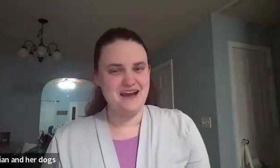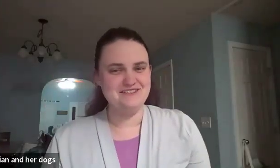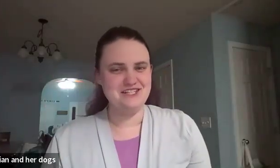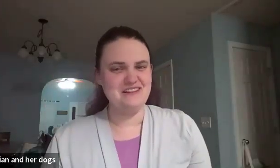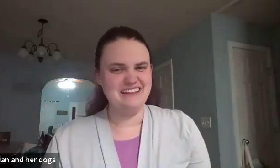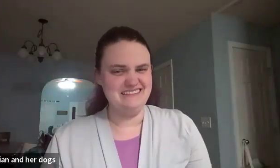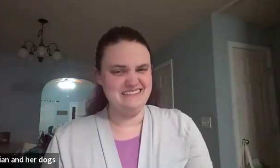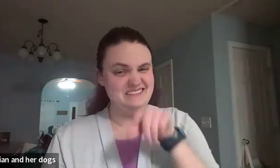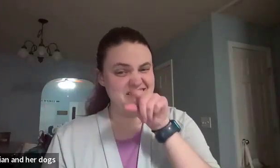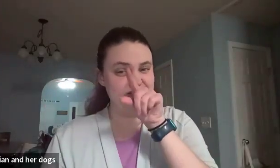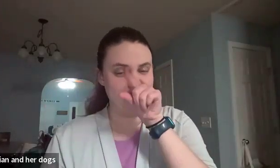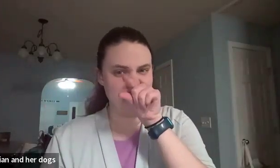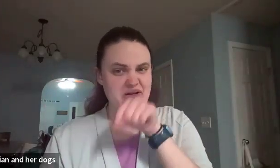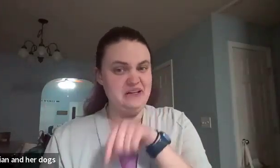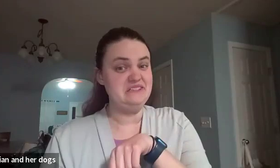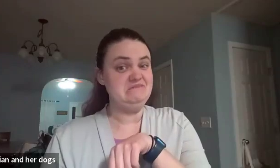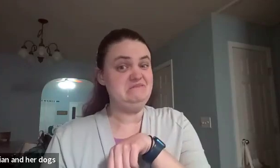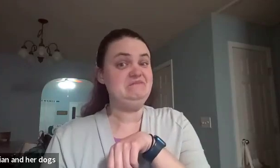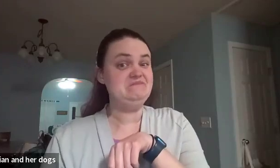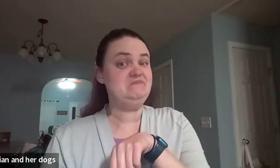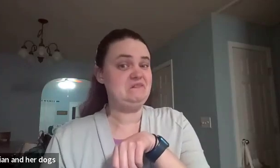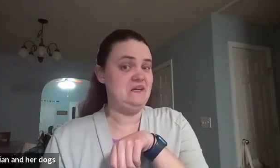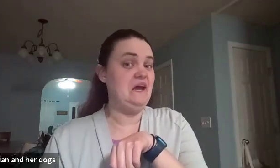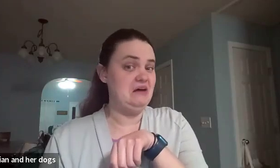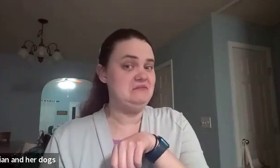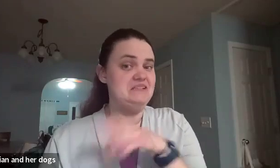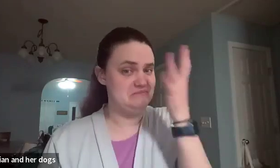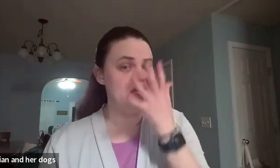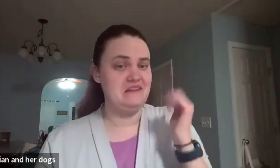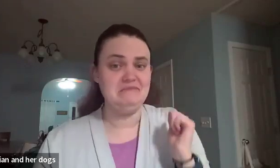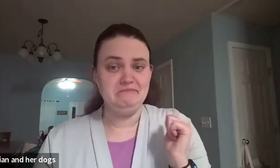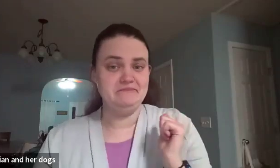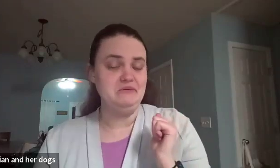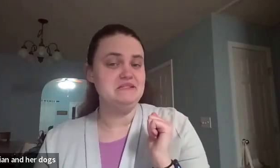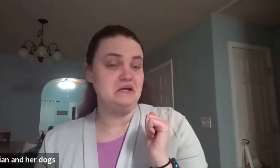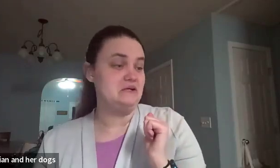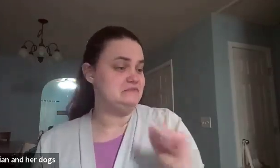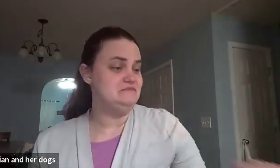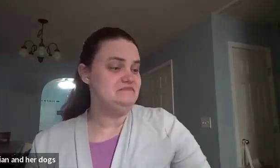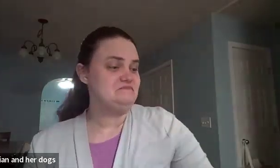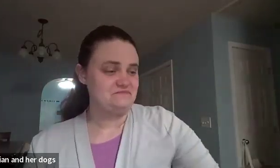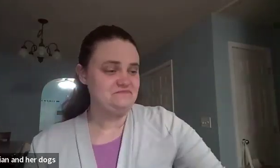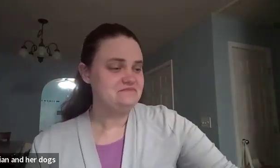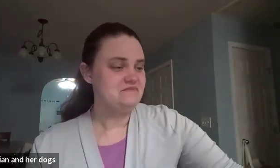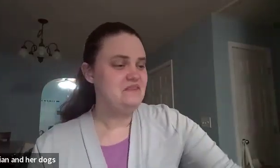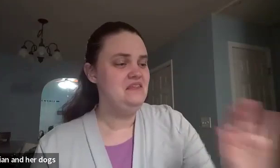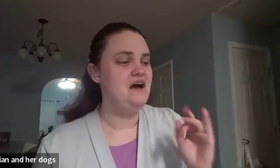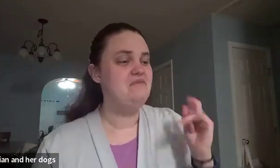would have to show like it was a bird and it was, yeah, like just making like, it was a bird.